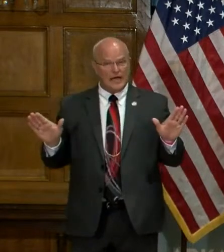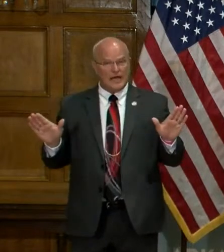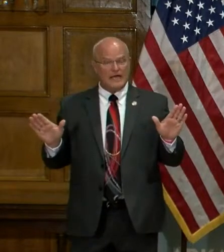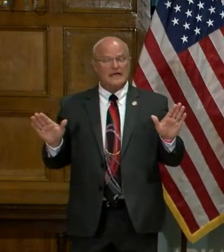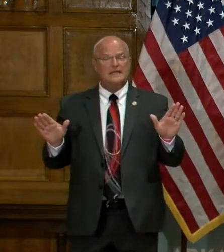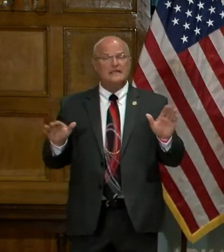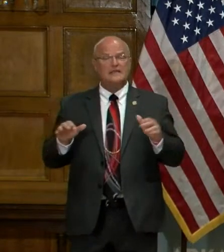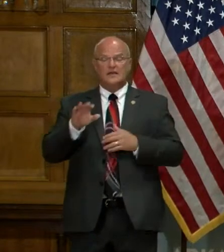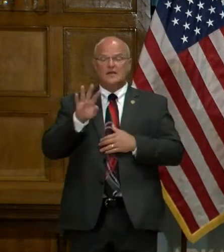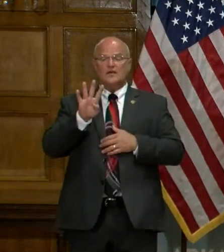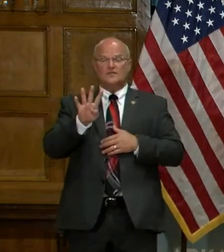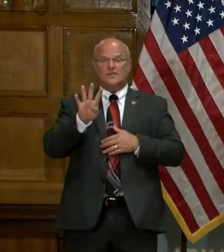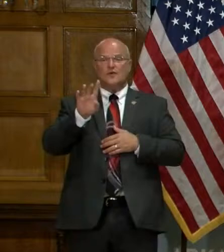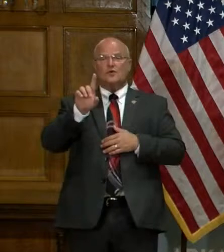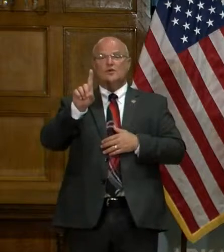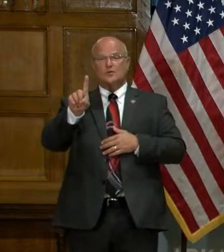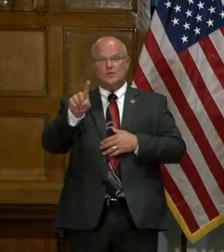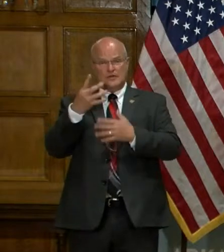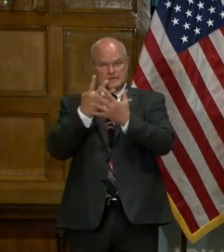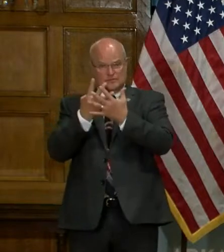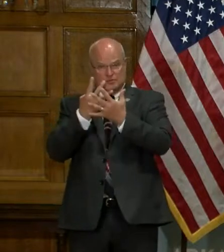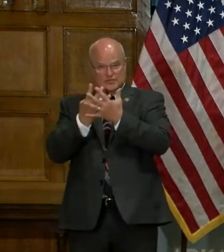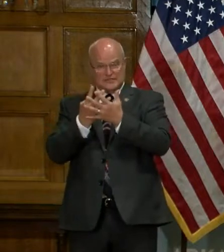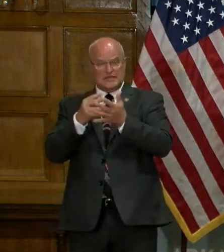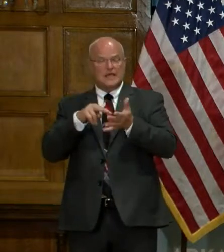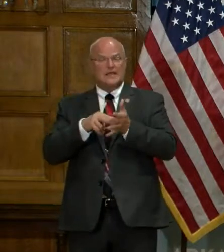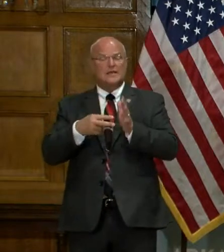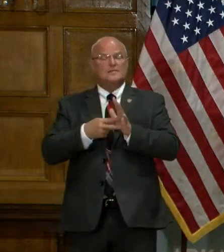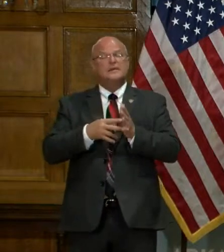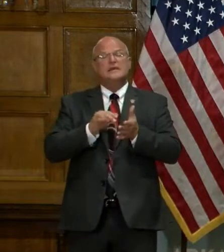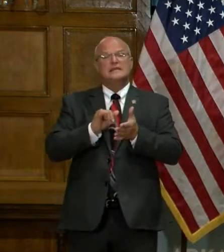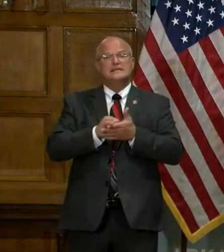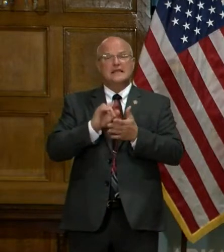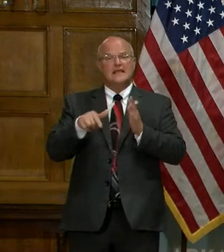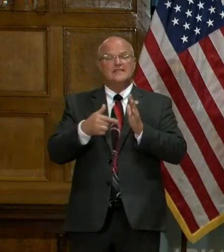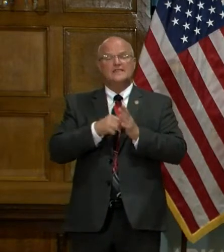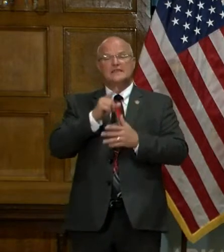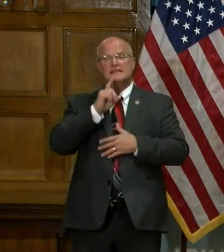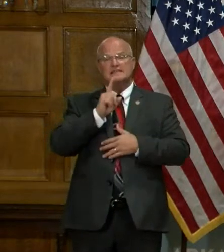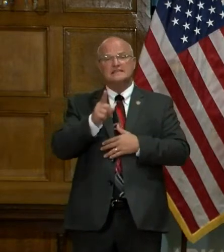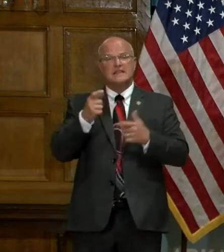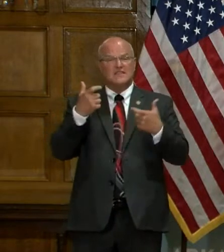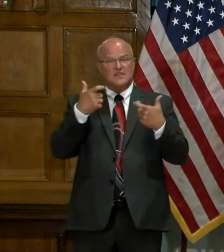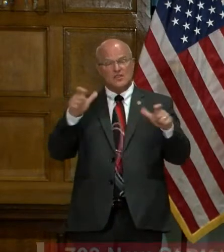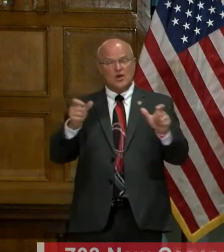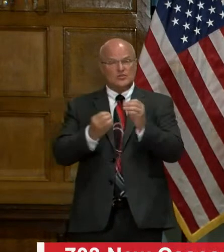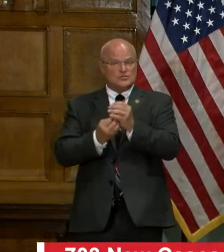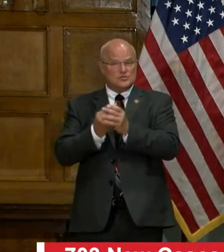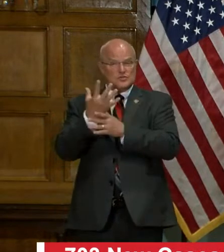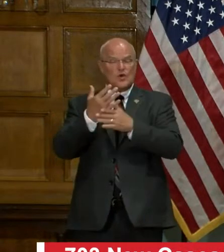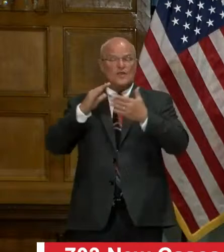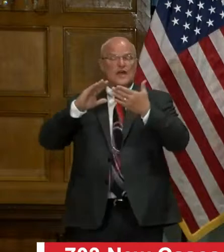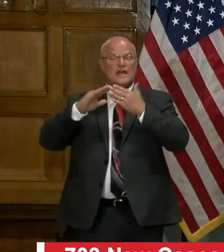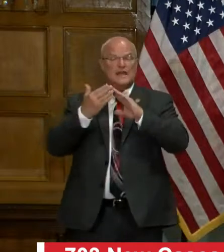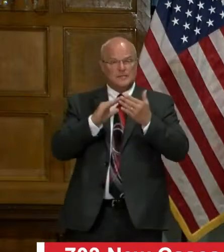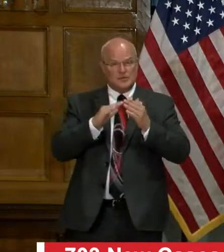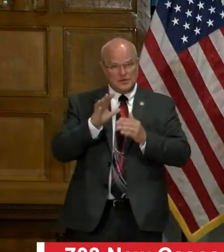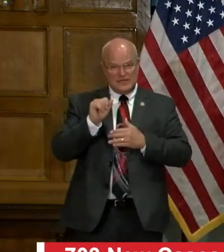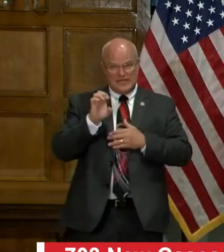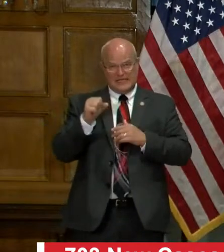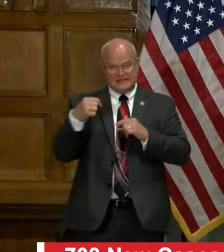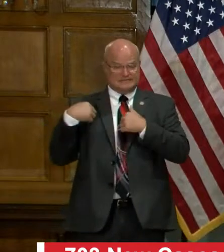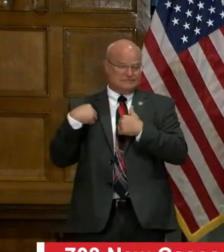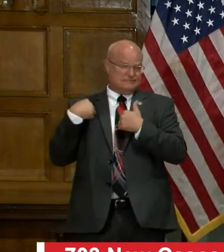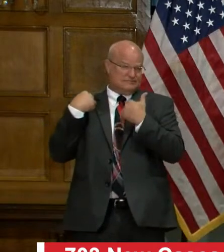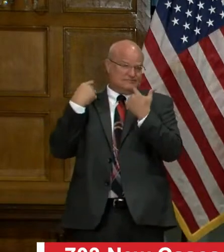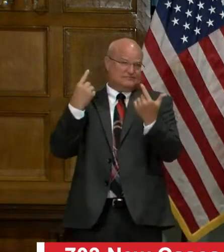Of these, 41 are in corrections, which means that this is the largest growth of community cases that we